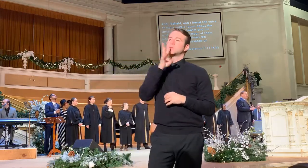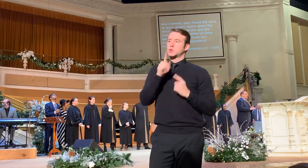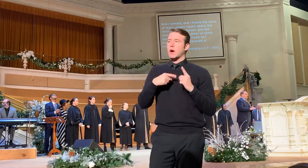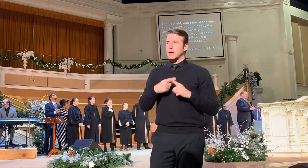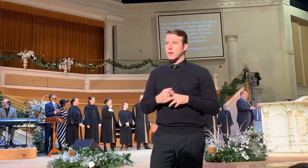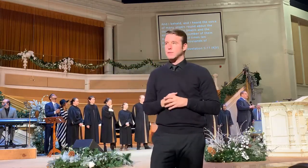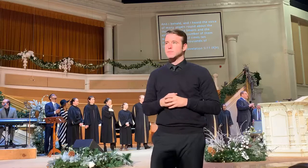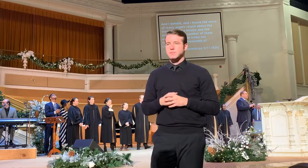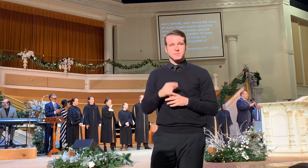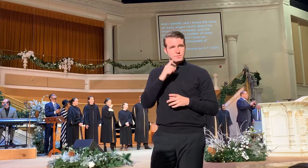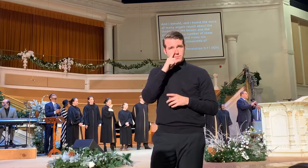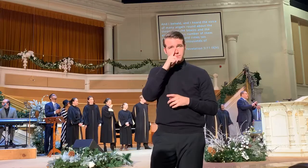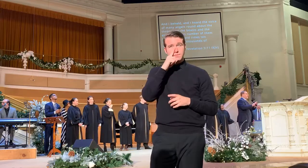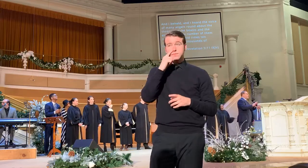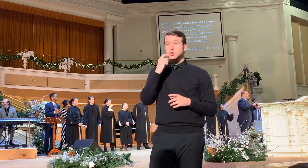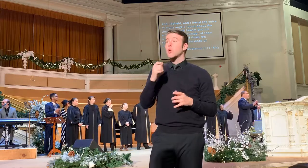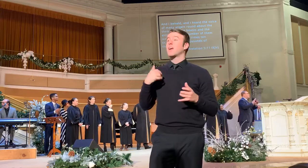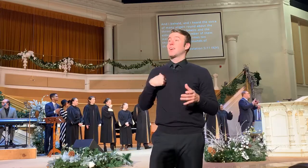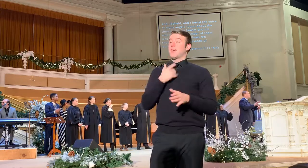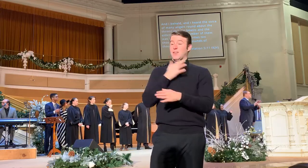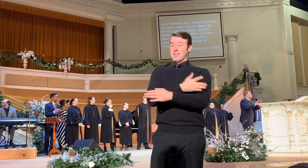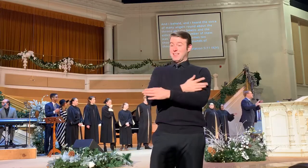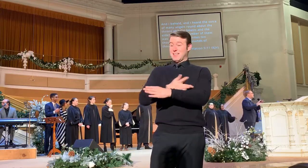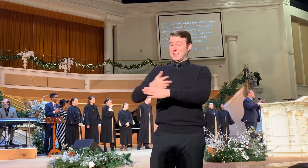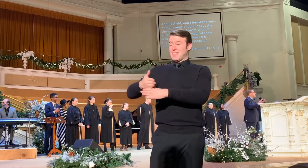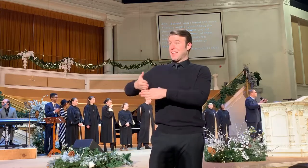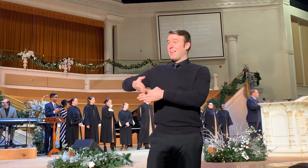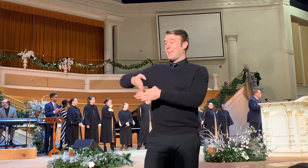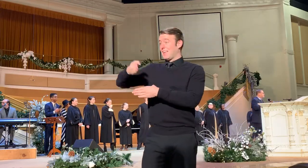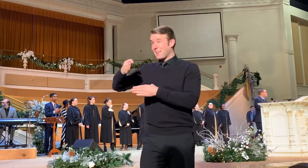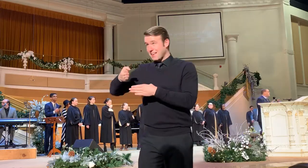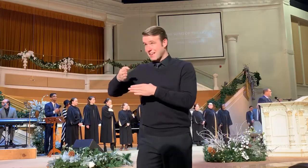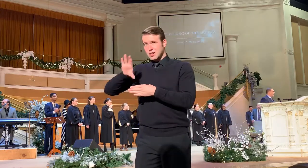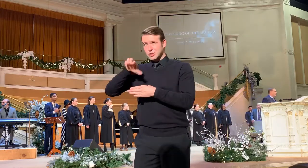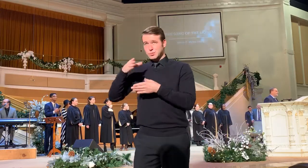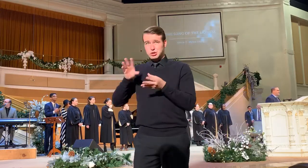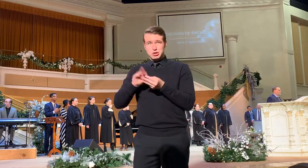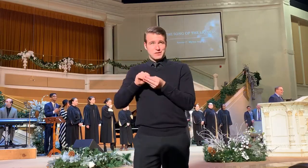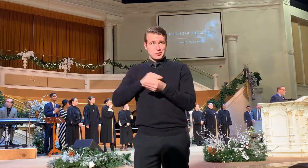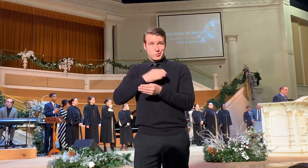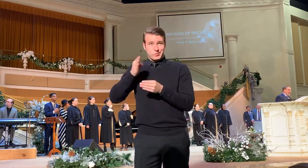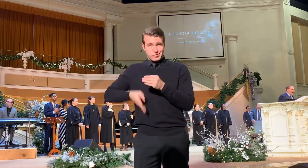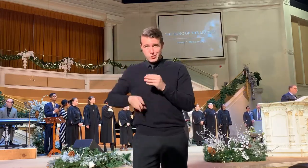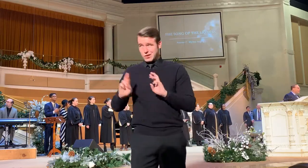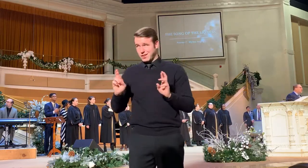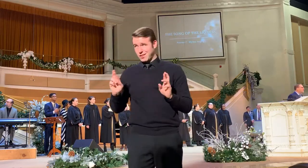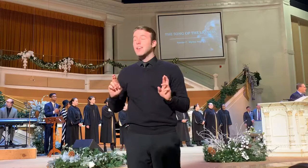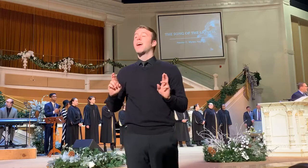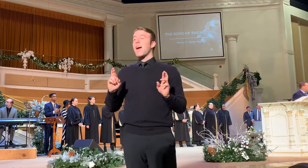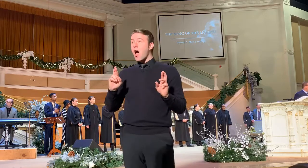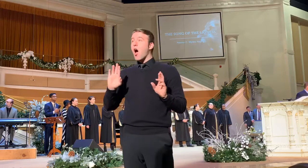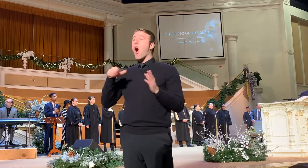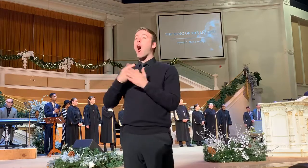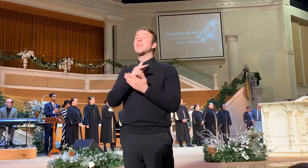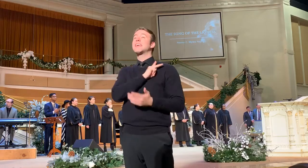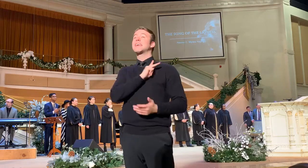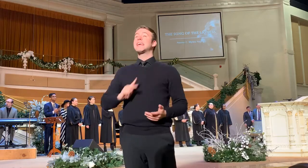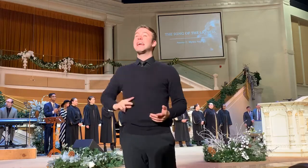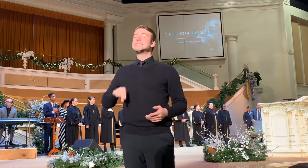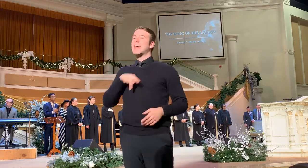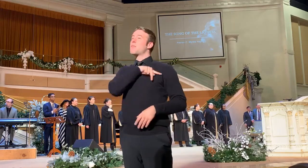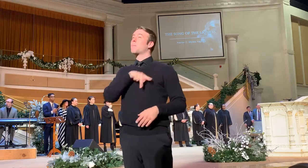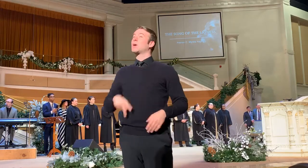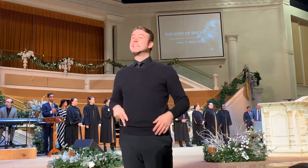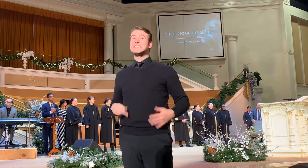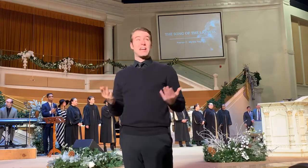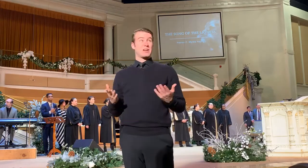about. So here's how we're going to end on Christmas service tonight. I want all of the kings and priests that are here.